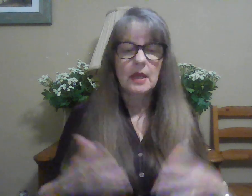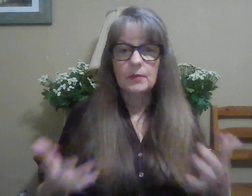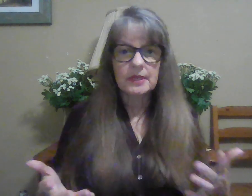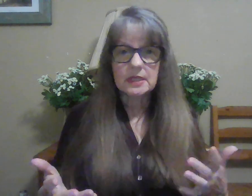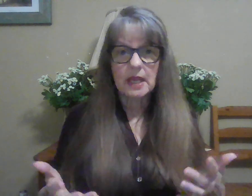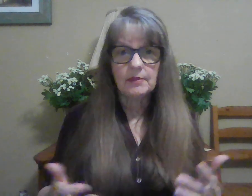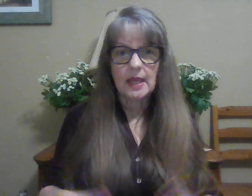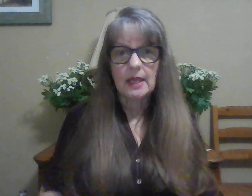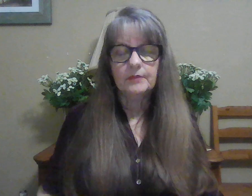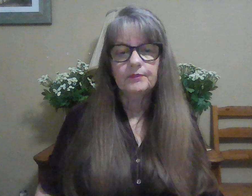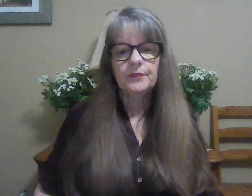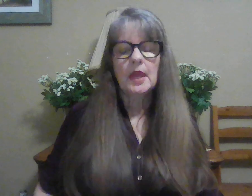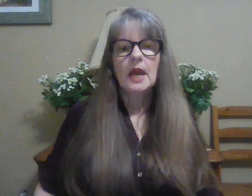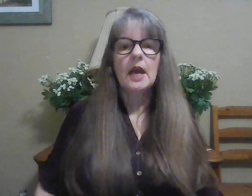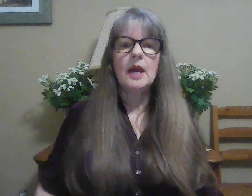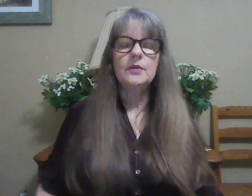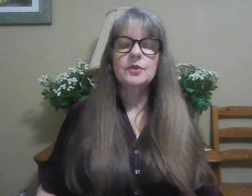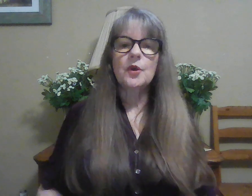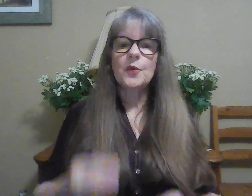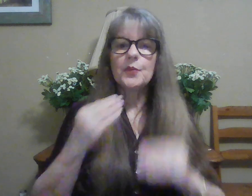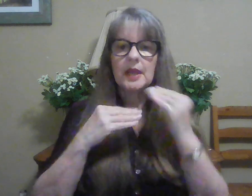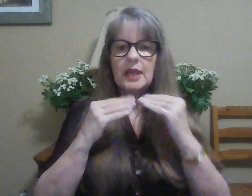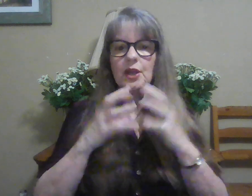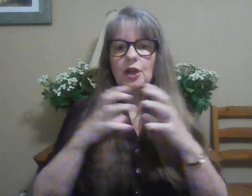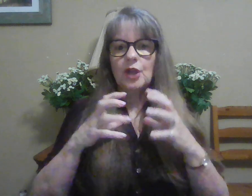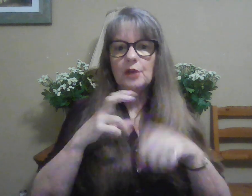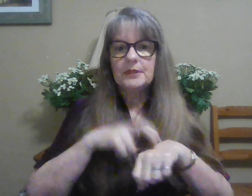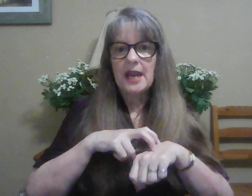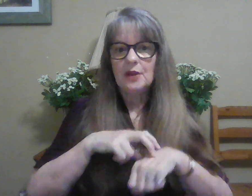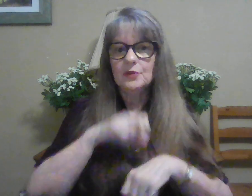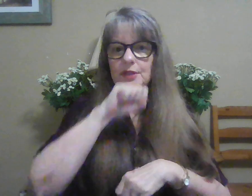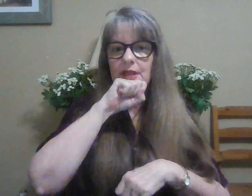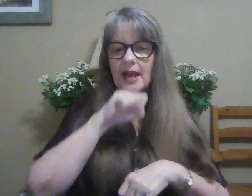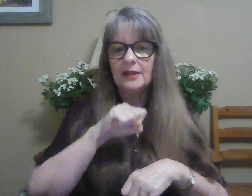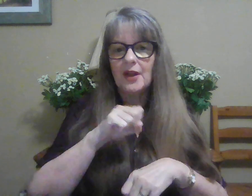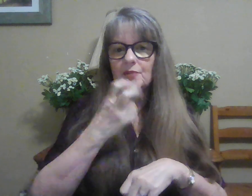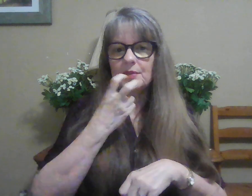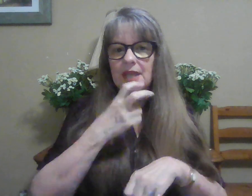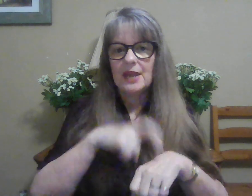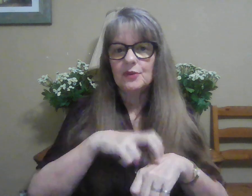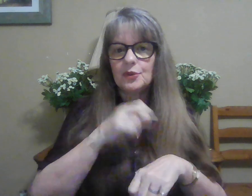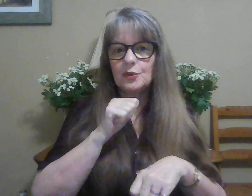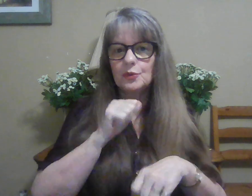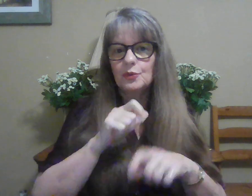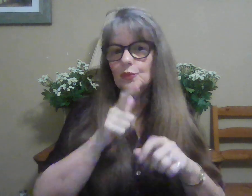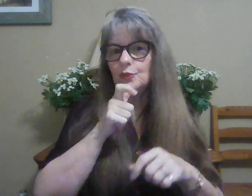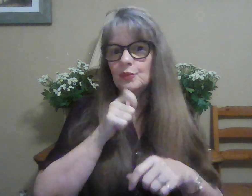would be the same thing. So they eat a lot of potatoes, and I love potatoes. Who